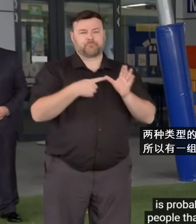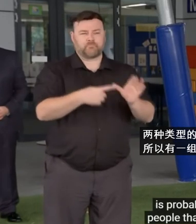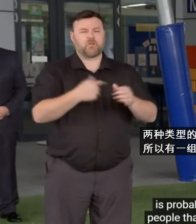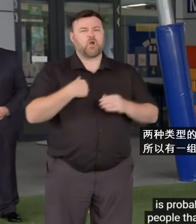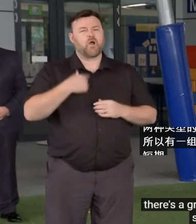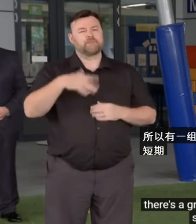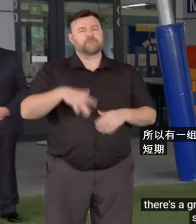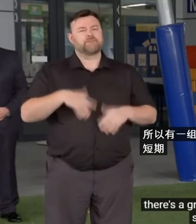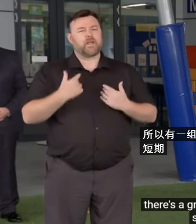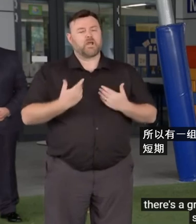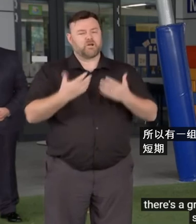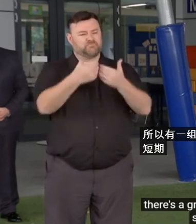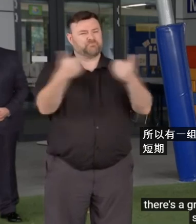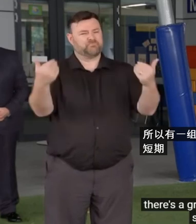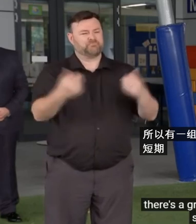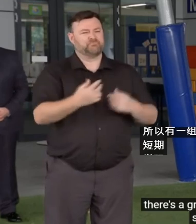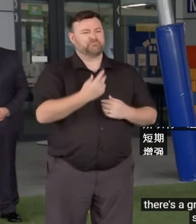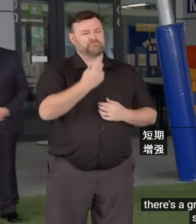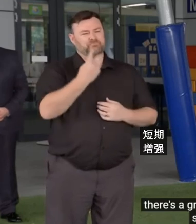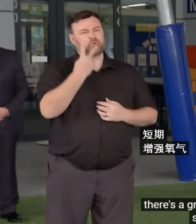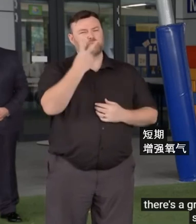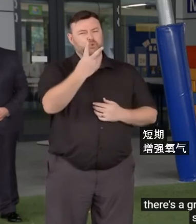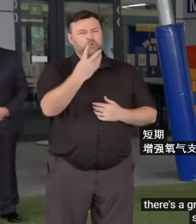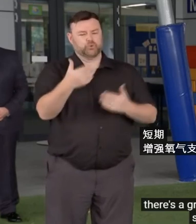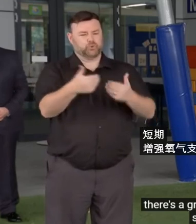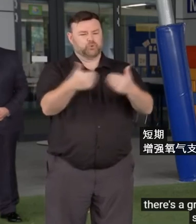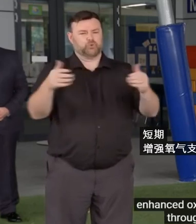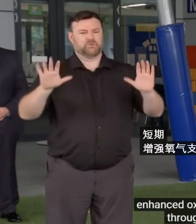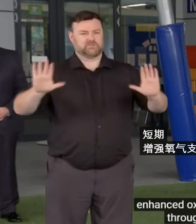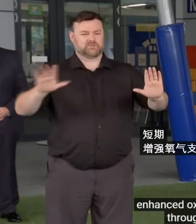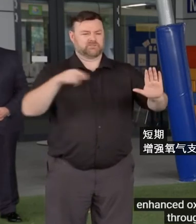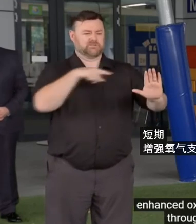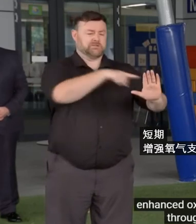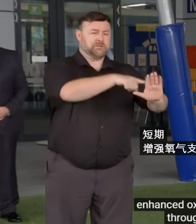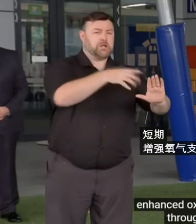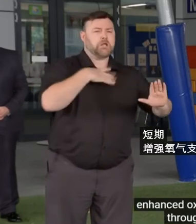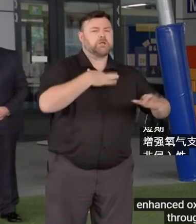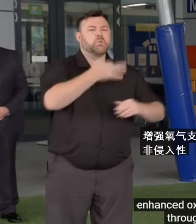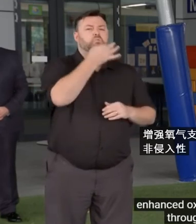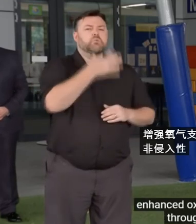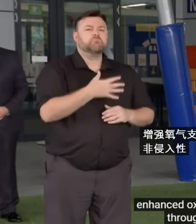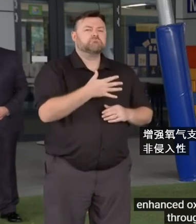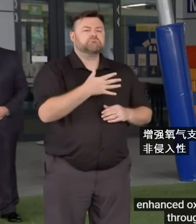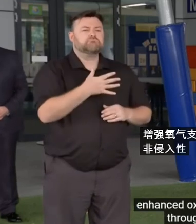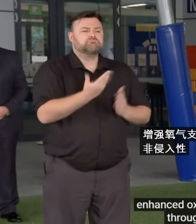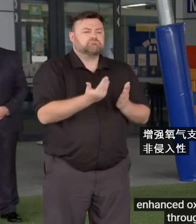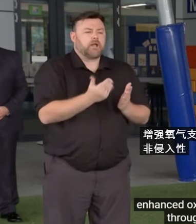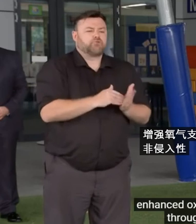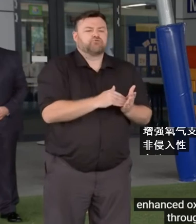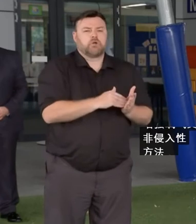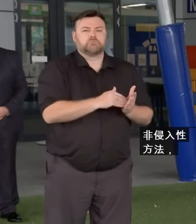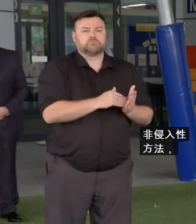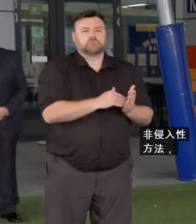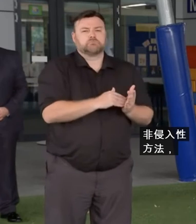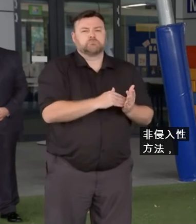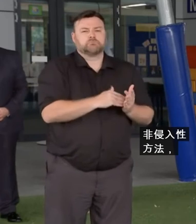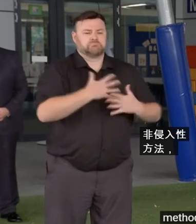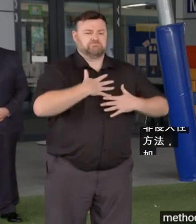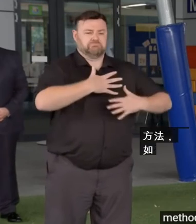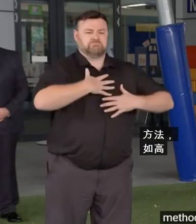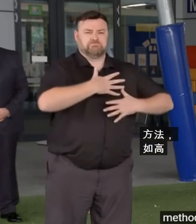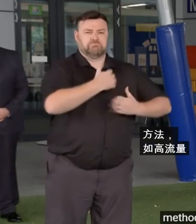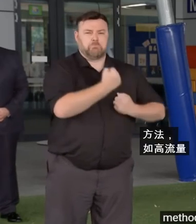group that just need short-term enhanced oxygen support, be that through non-invasive